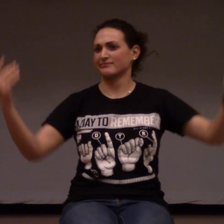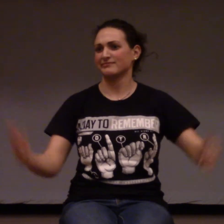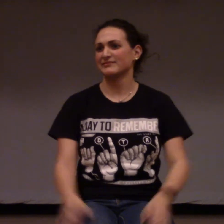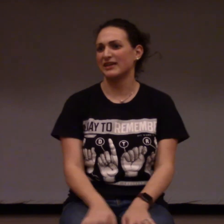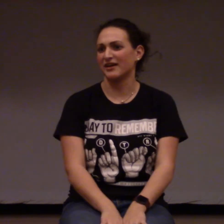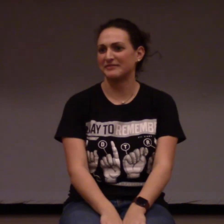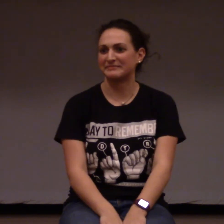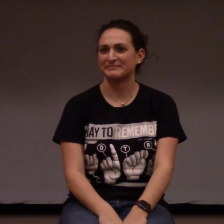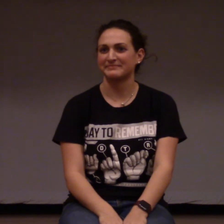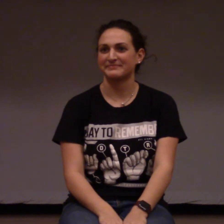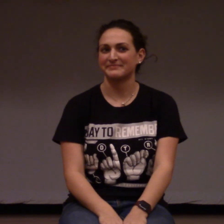Yeah.